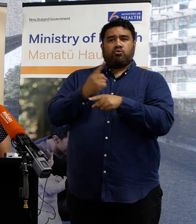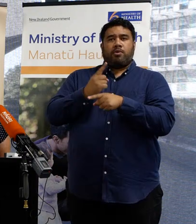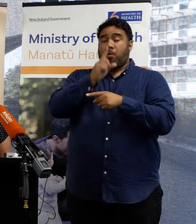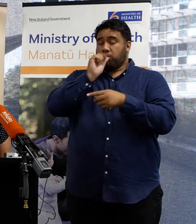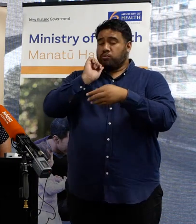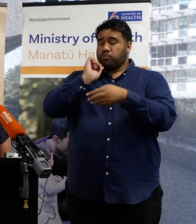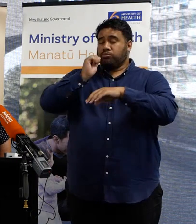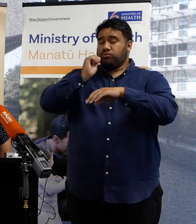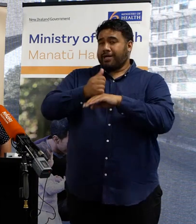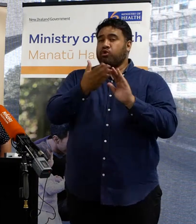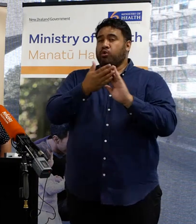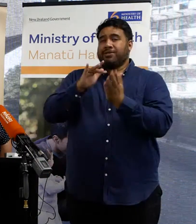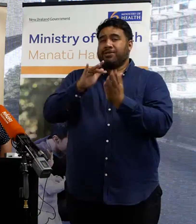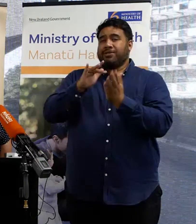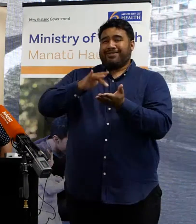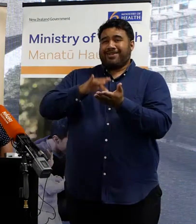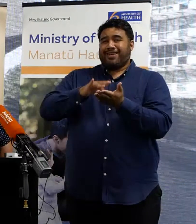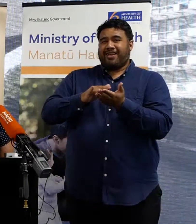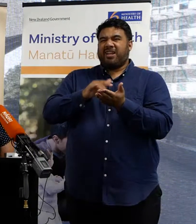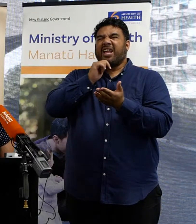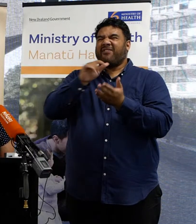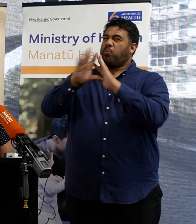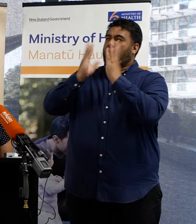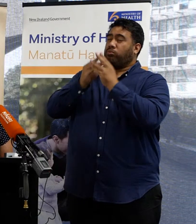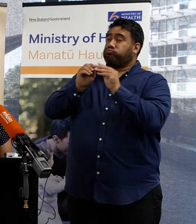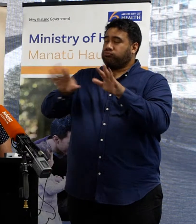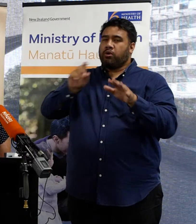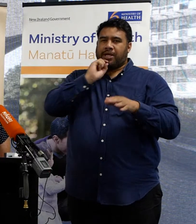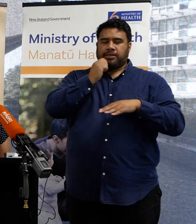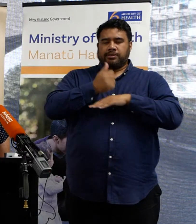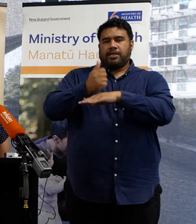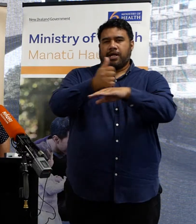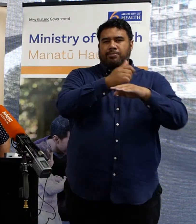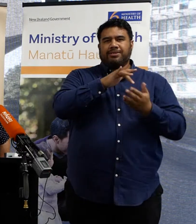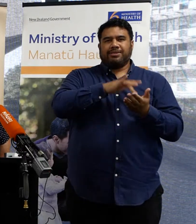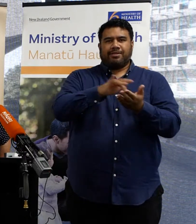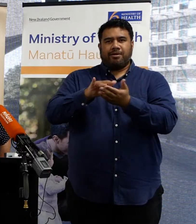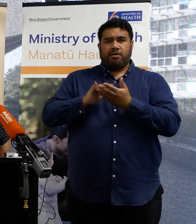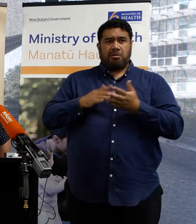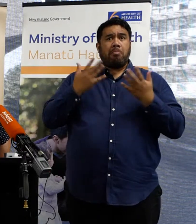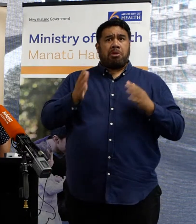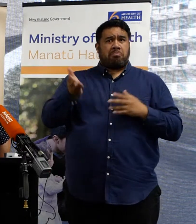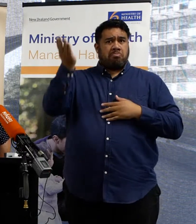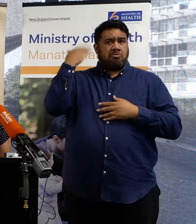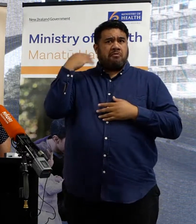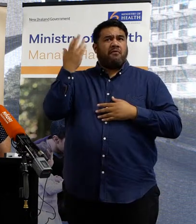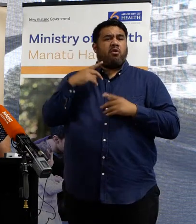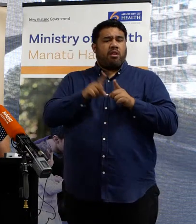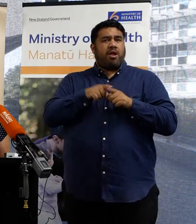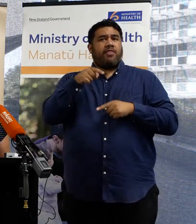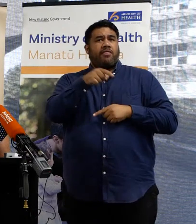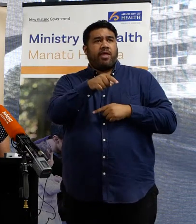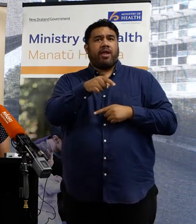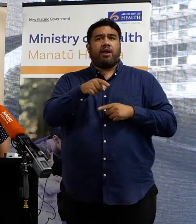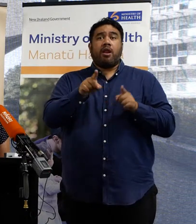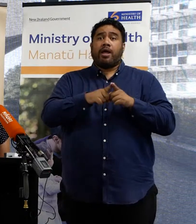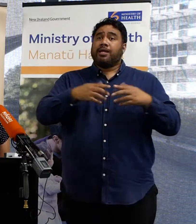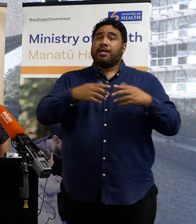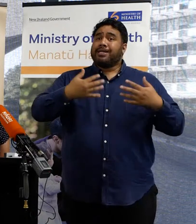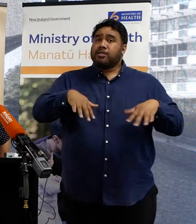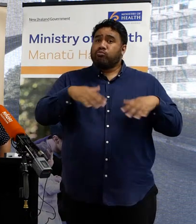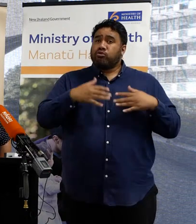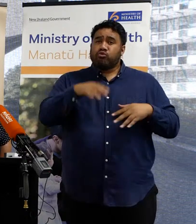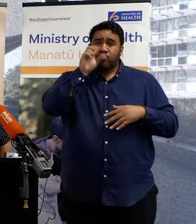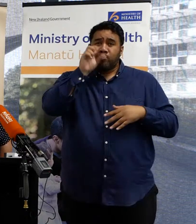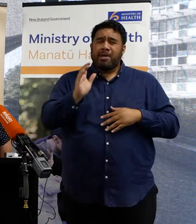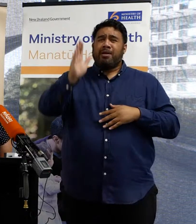centres in a pandemic. These have certainly been used effectively before in New Zealand, particularly in Canterbury, during